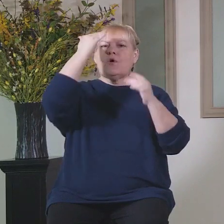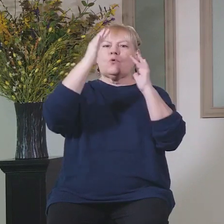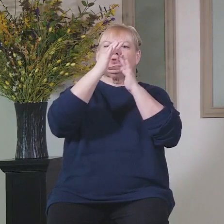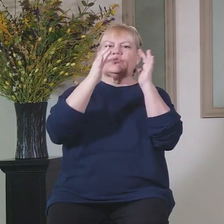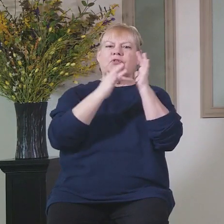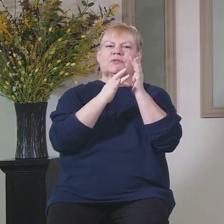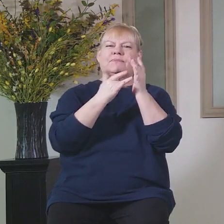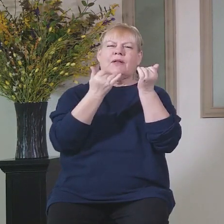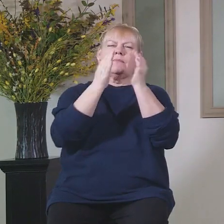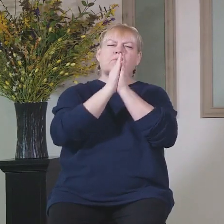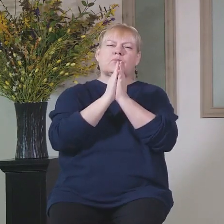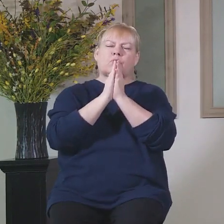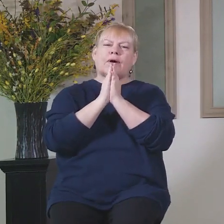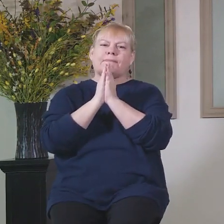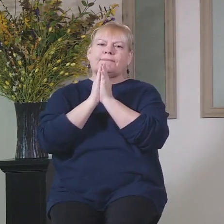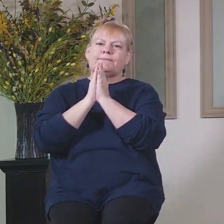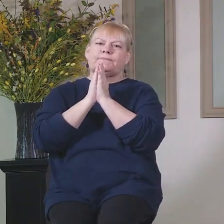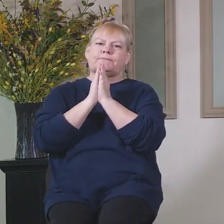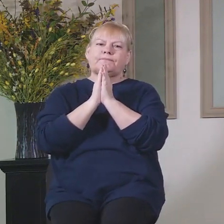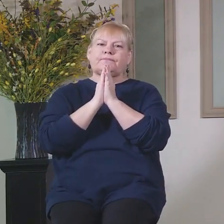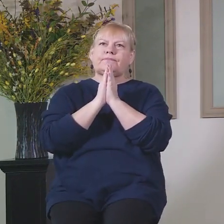Let's close with prayer.